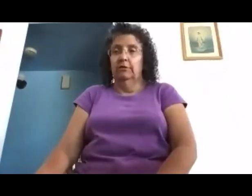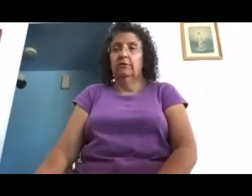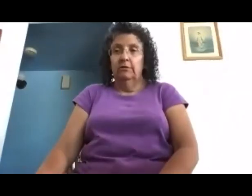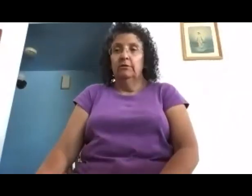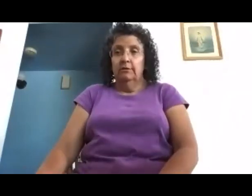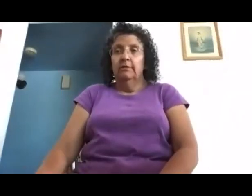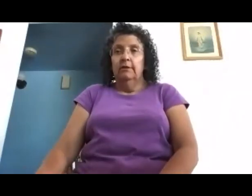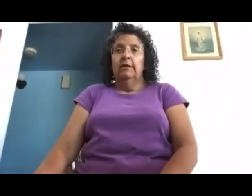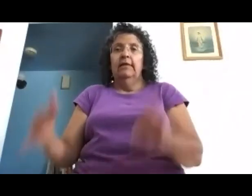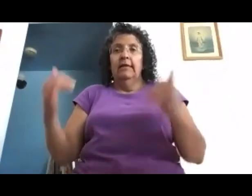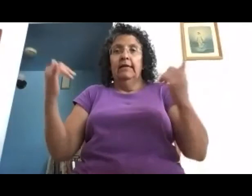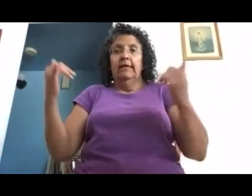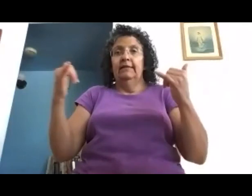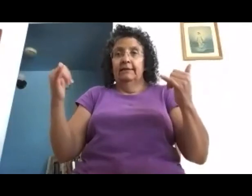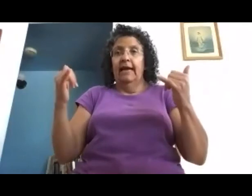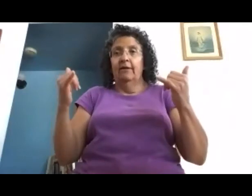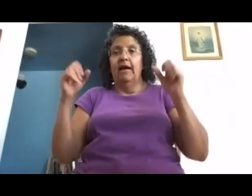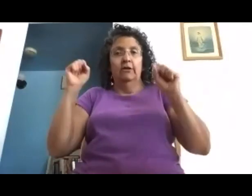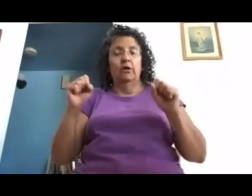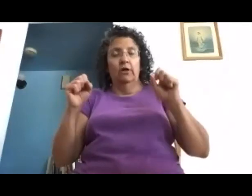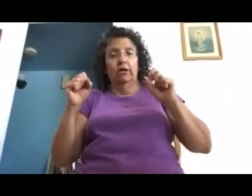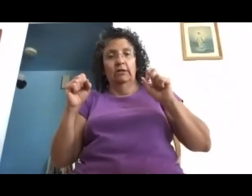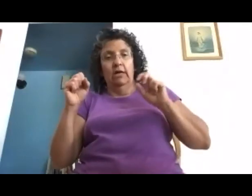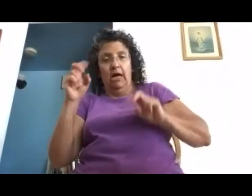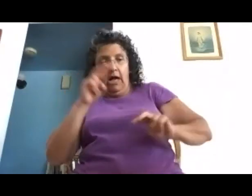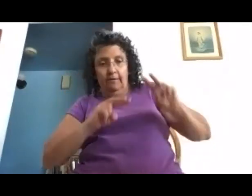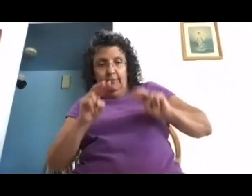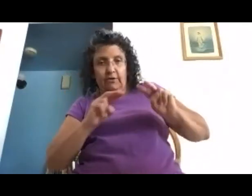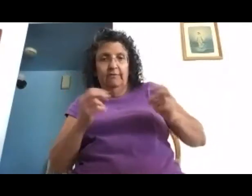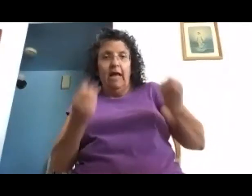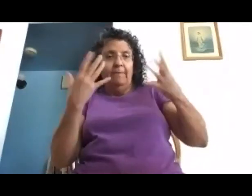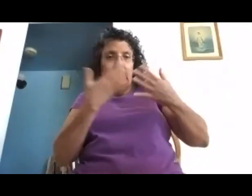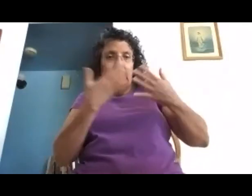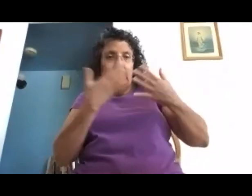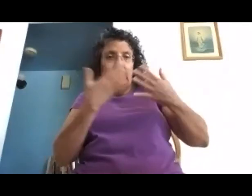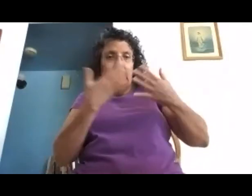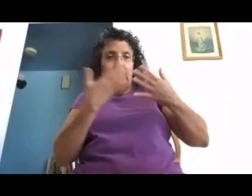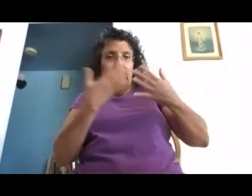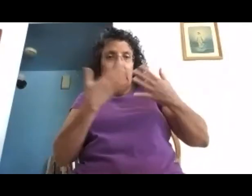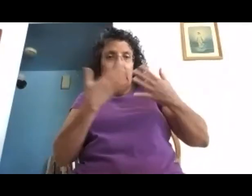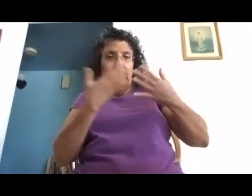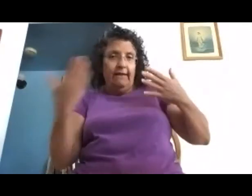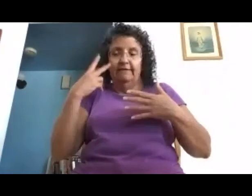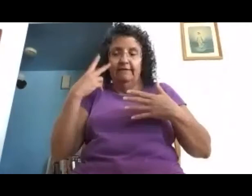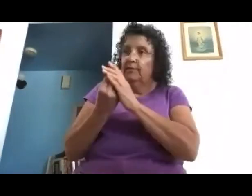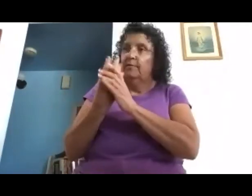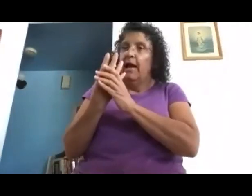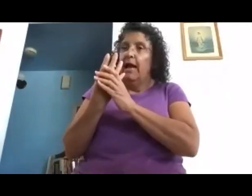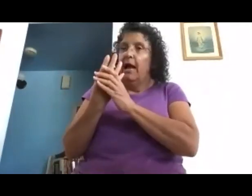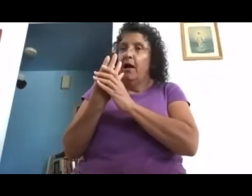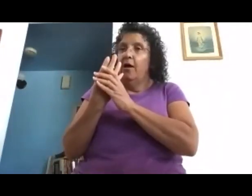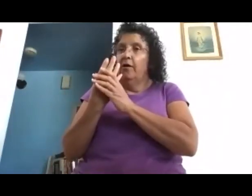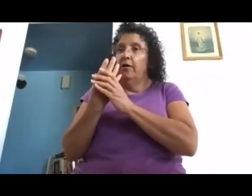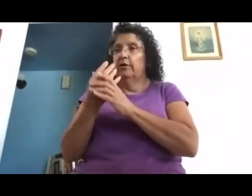Now, I could observe a lot of things. I could see how many seeds sprout. I could see which ones get taller, which ones are more